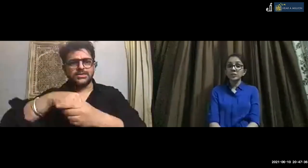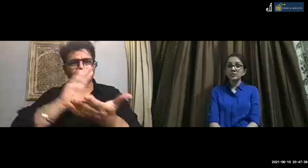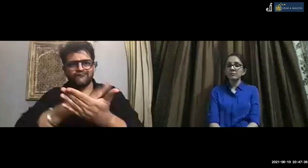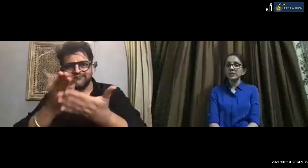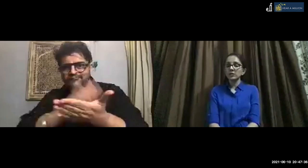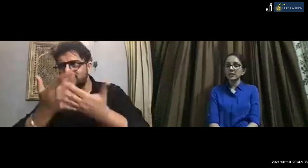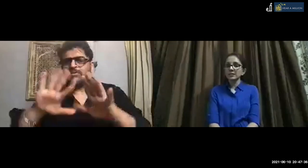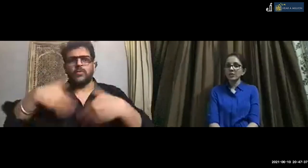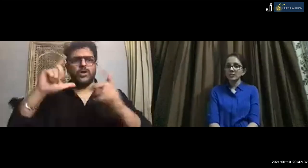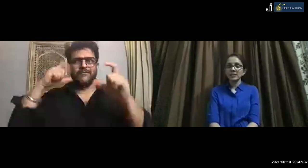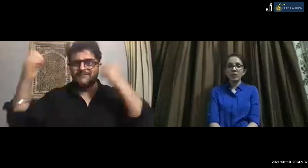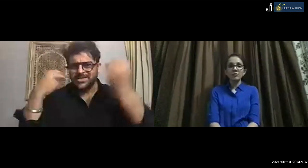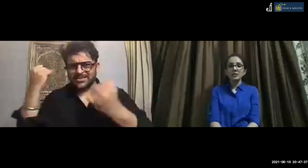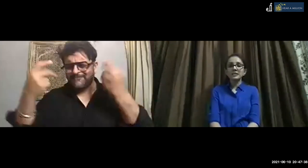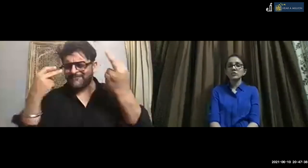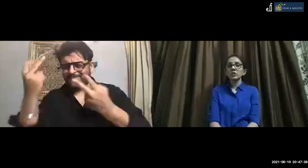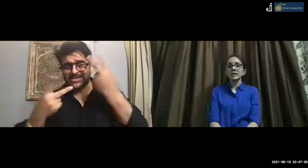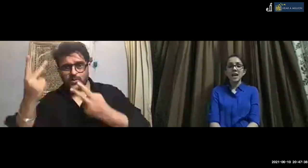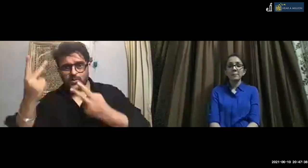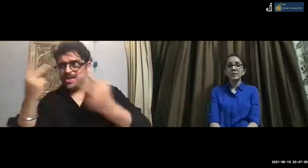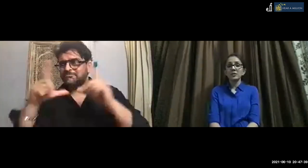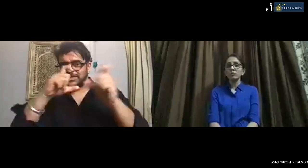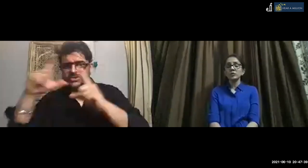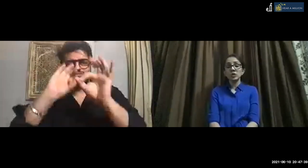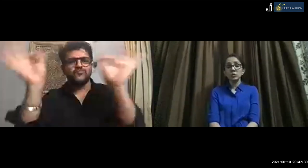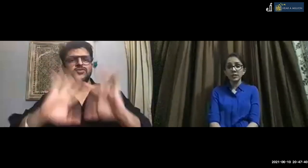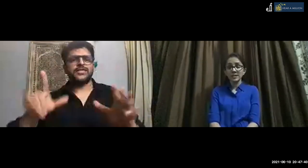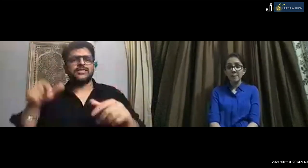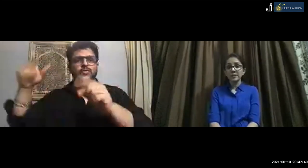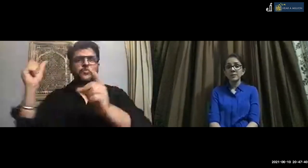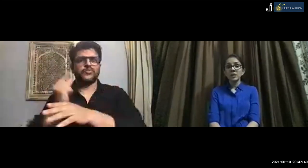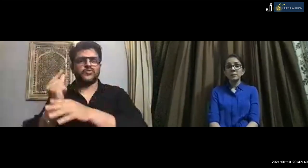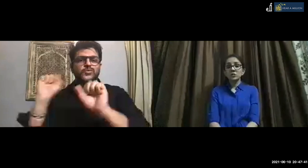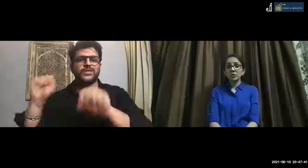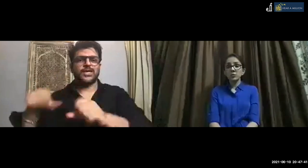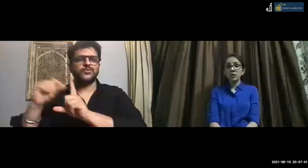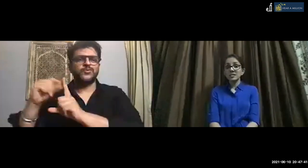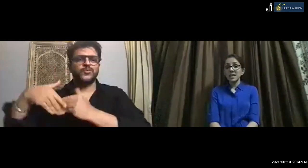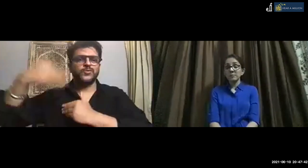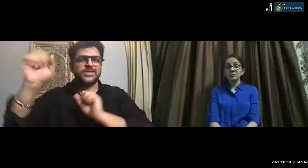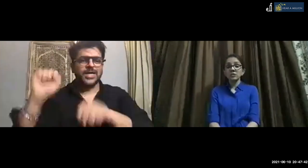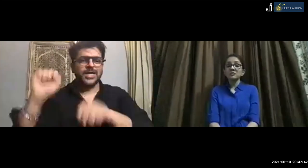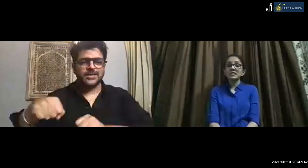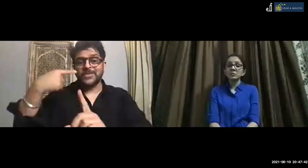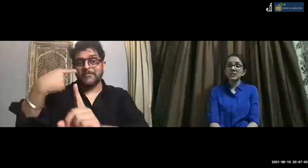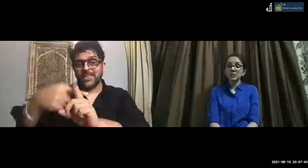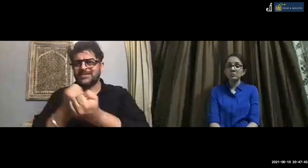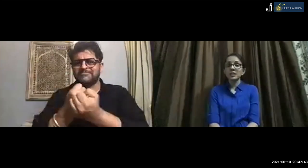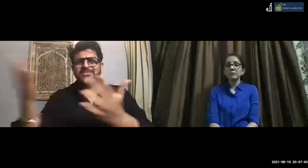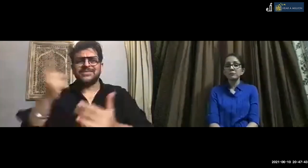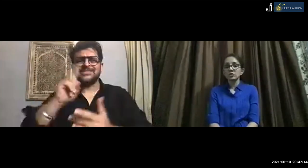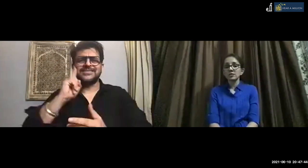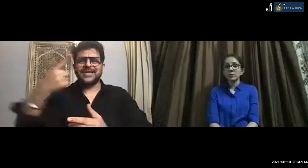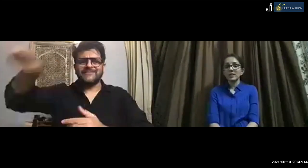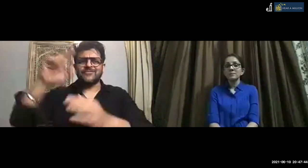of videos have been curated already. A lot of translation work has happened. A lot of visual work has happened. Pictorial work has happened. So definitely we can use